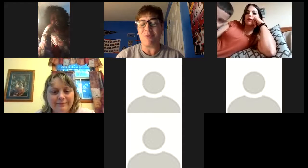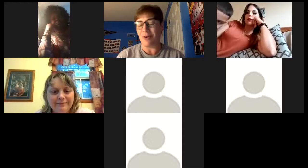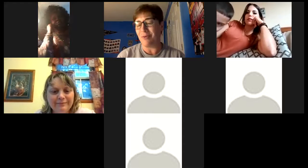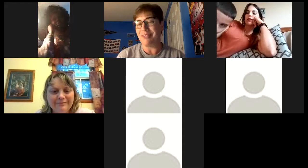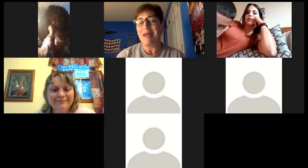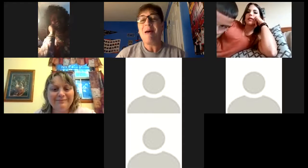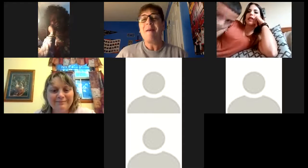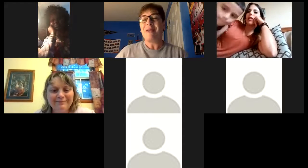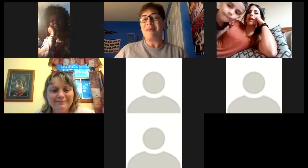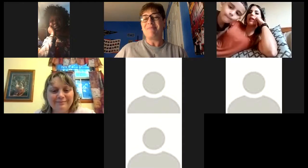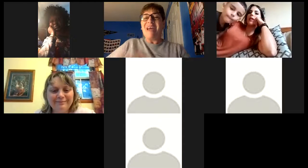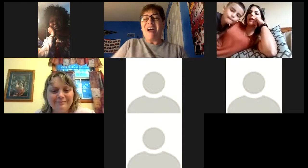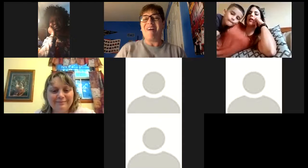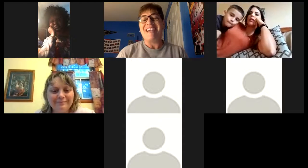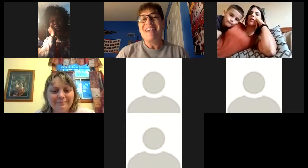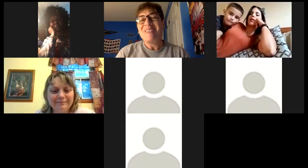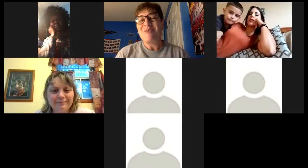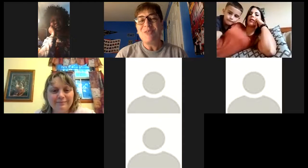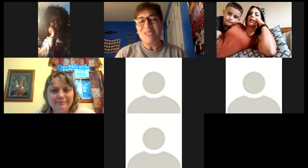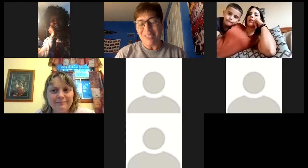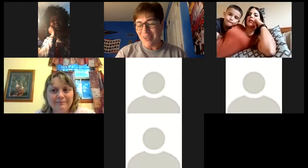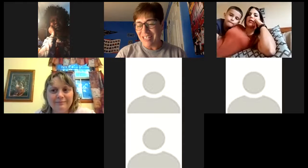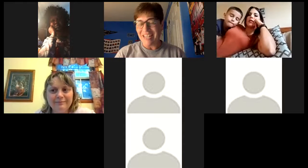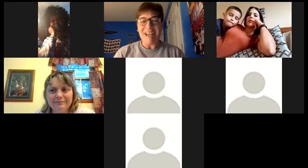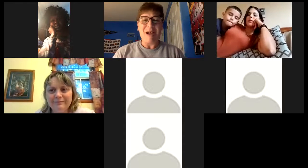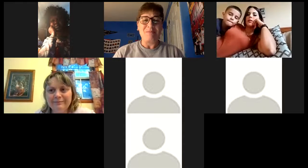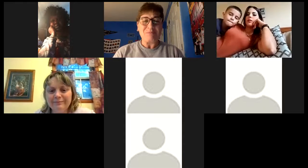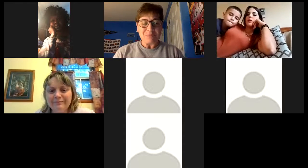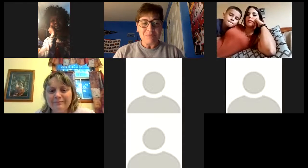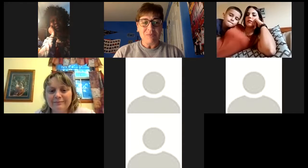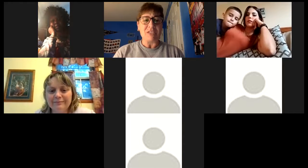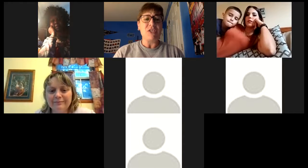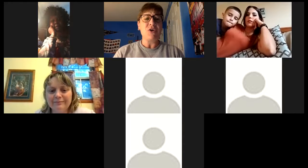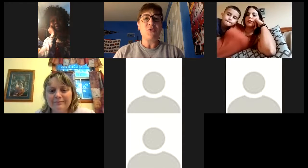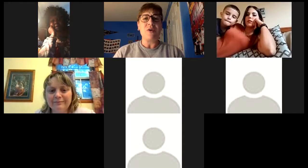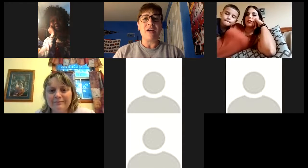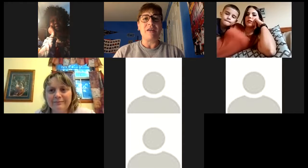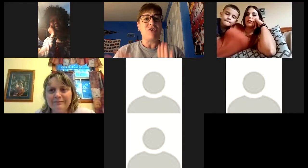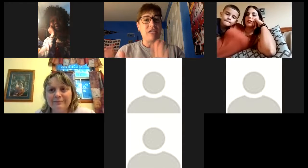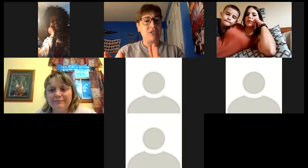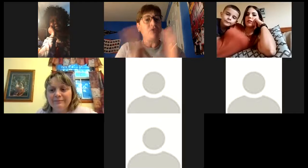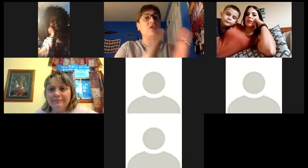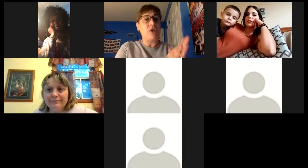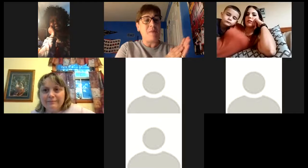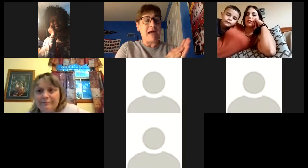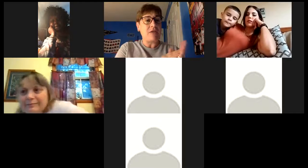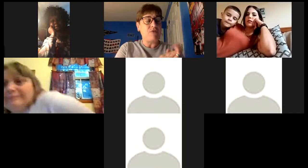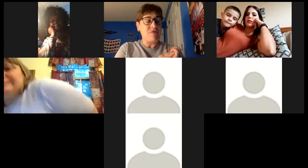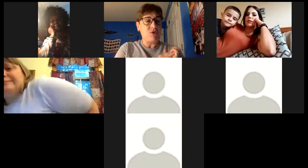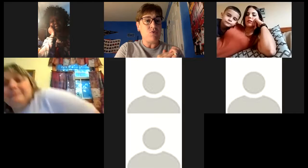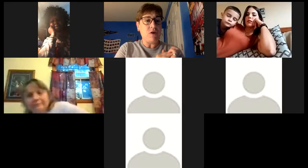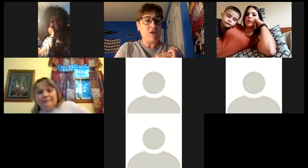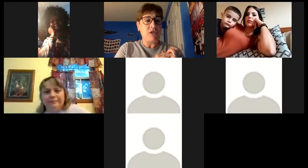can't remember what word it was. But anyways, all right. So we'll just start in. So if you need to, go back